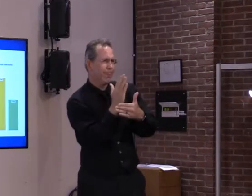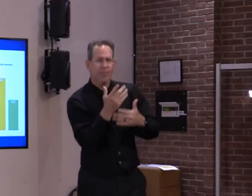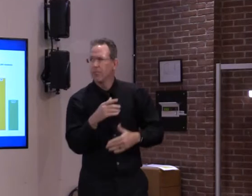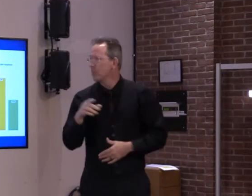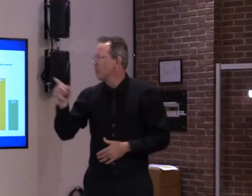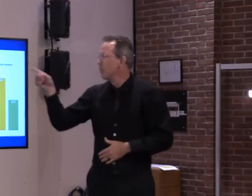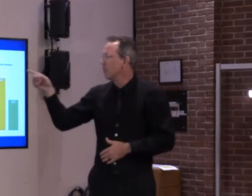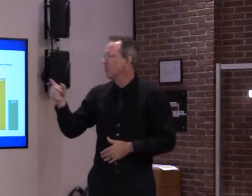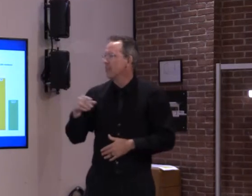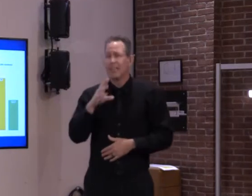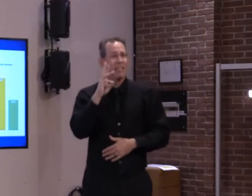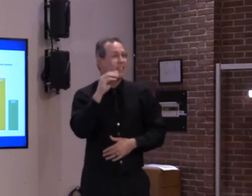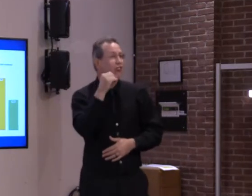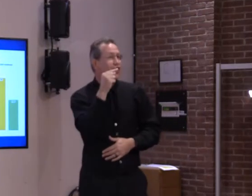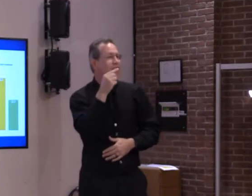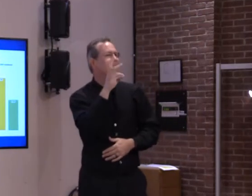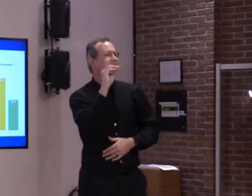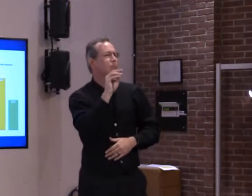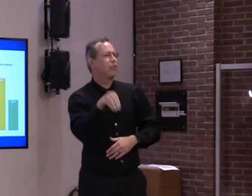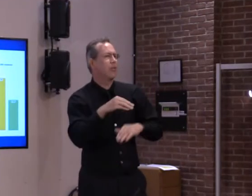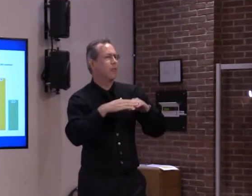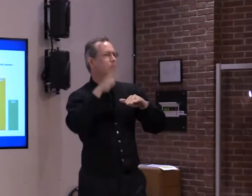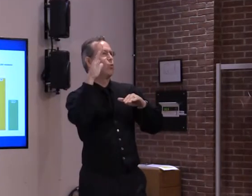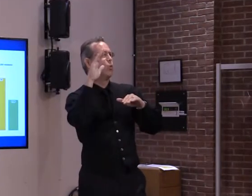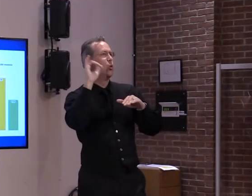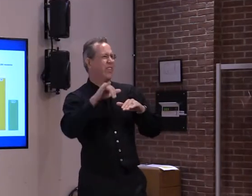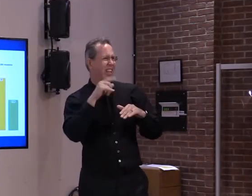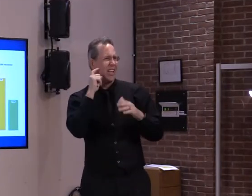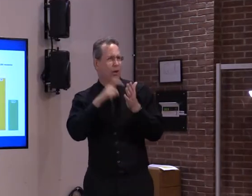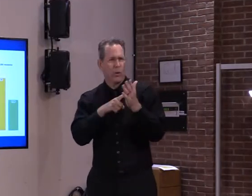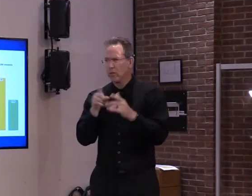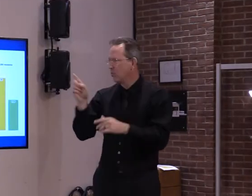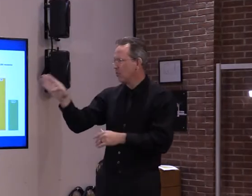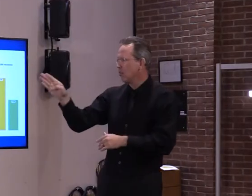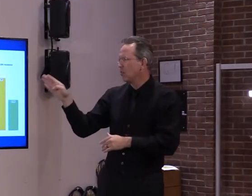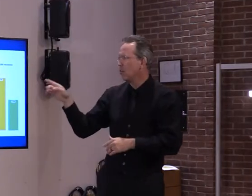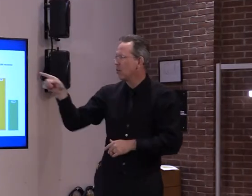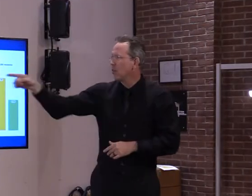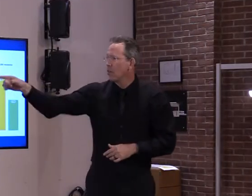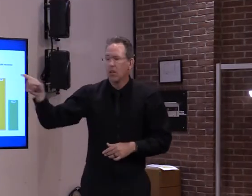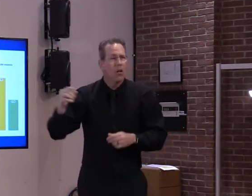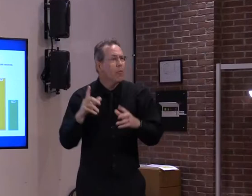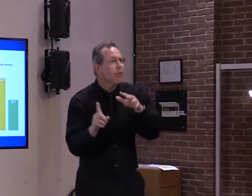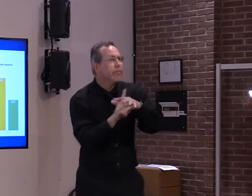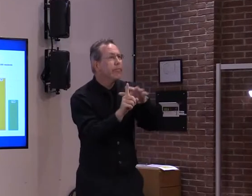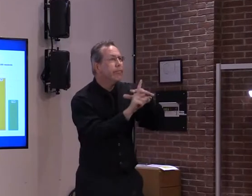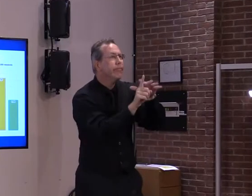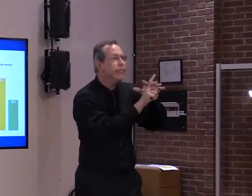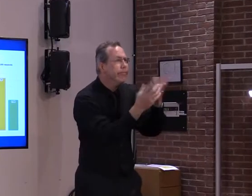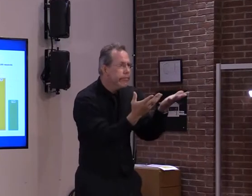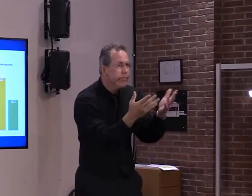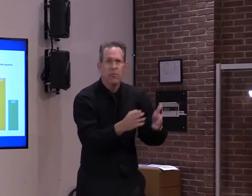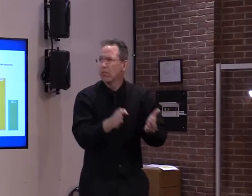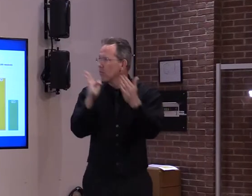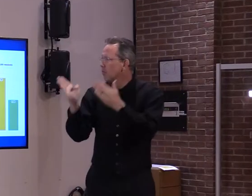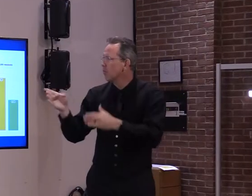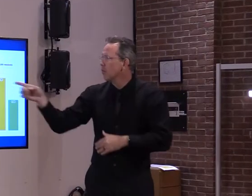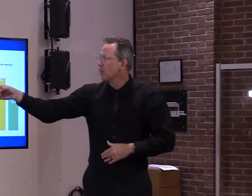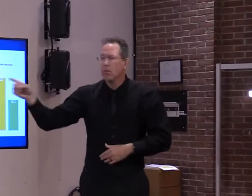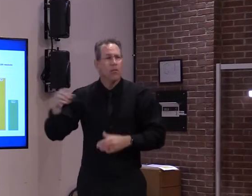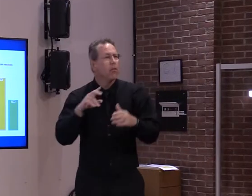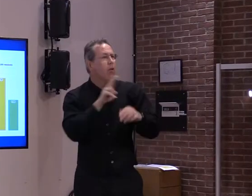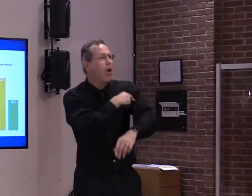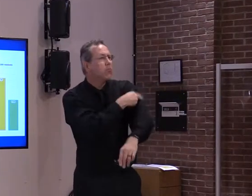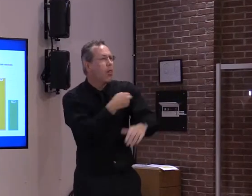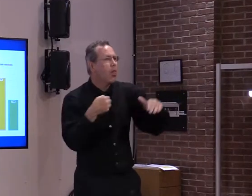states that have under 50% of their population vaccinated. And we're seeing that impact here at home and the life-saving